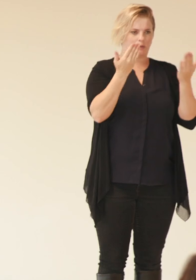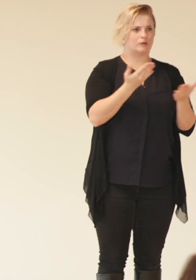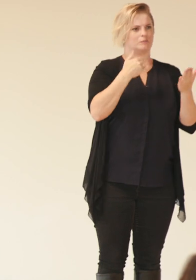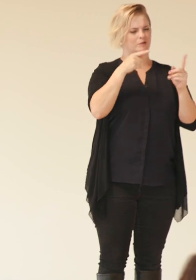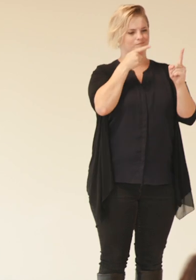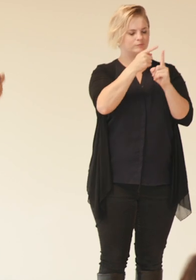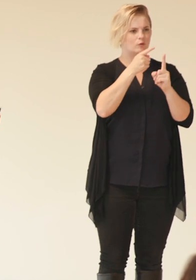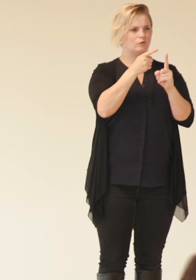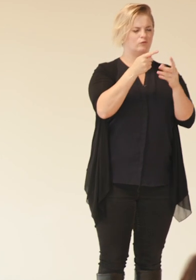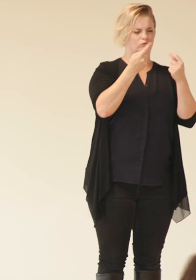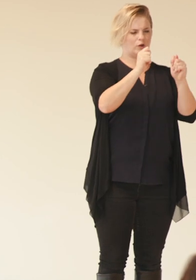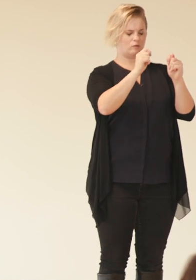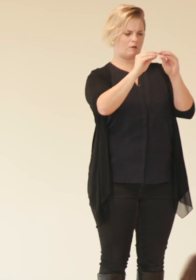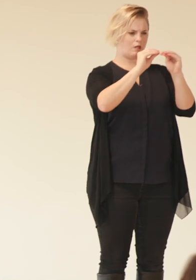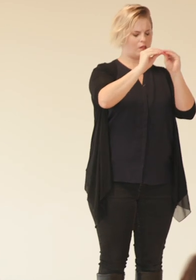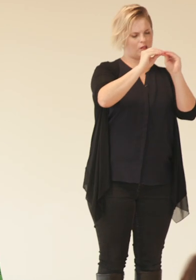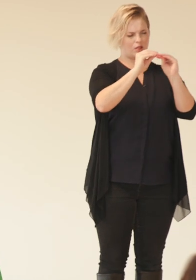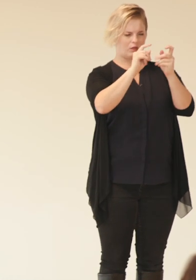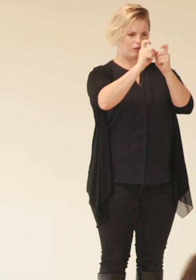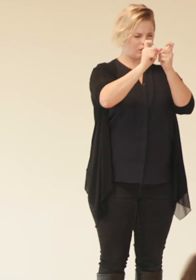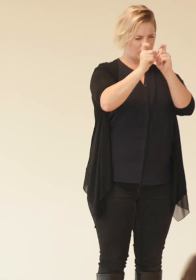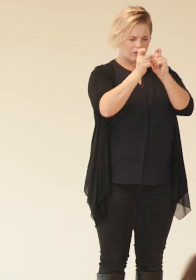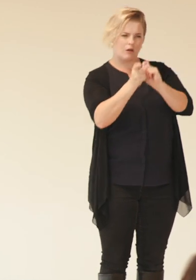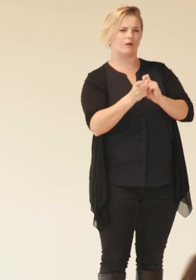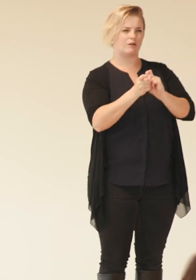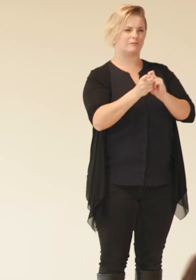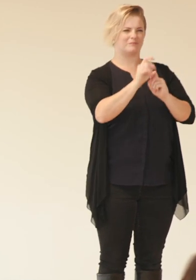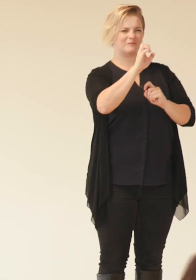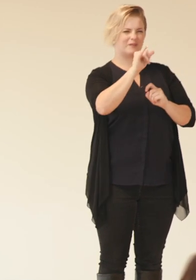I've already released season one, and